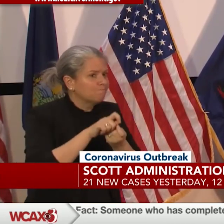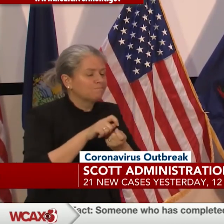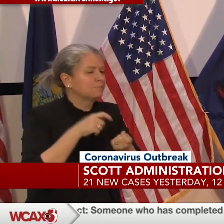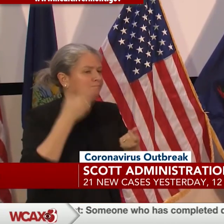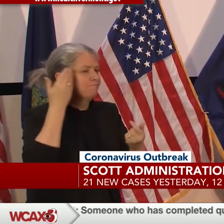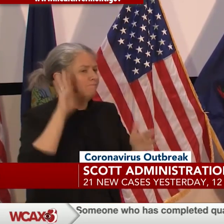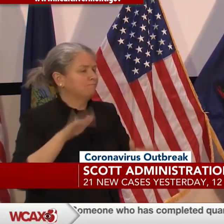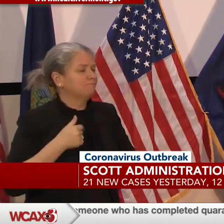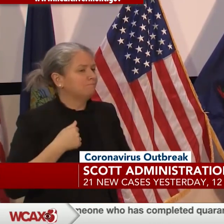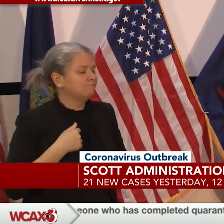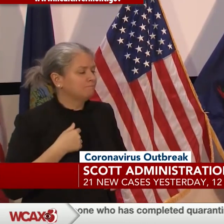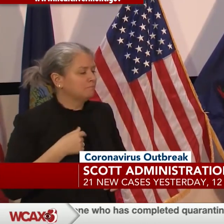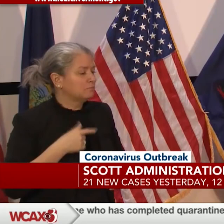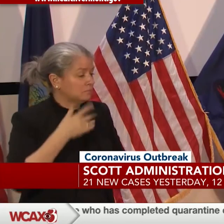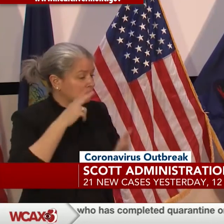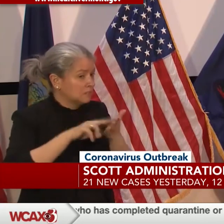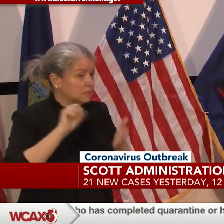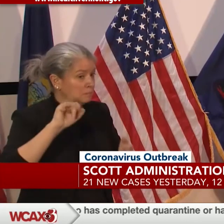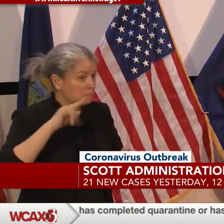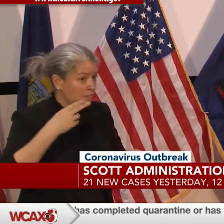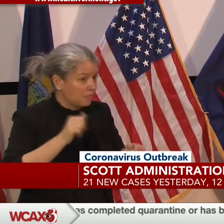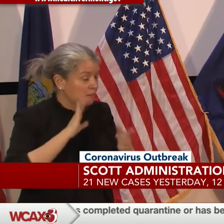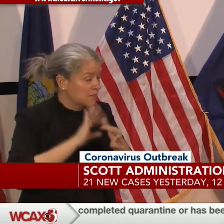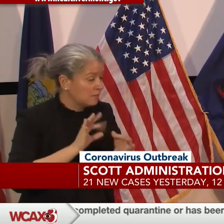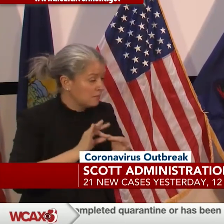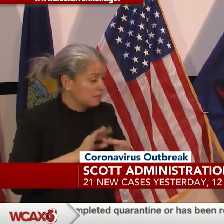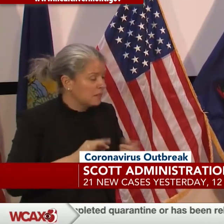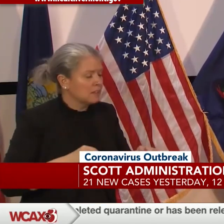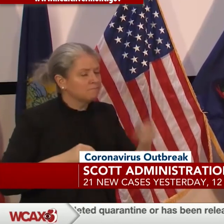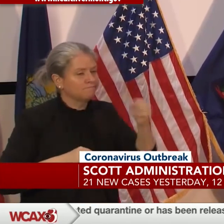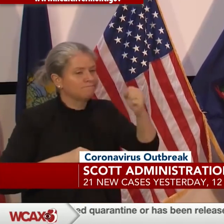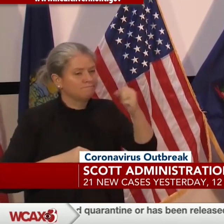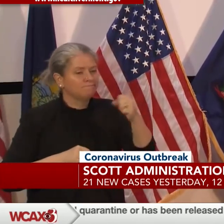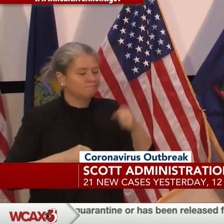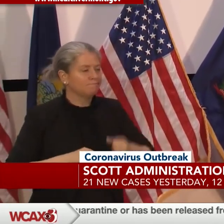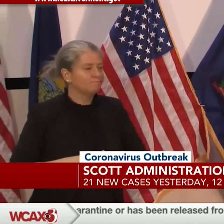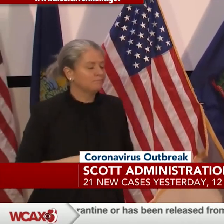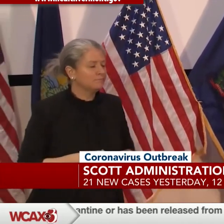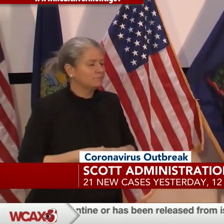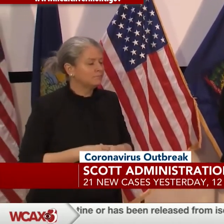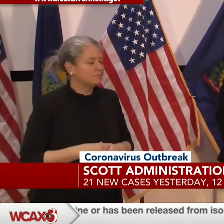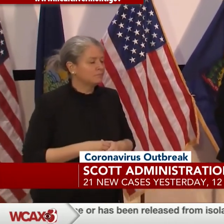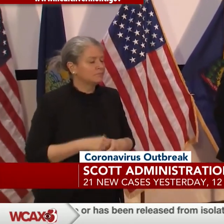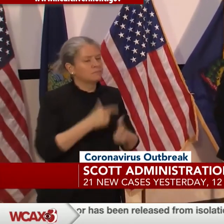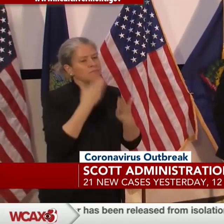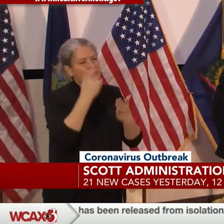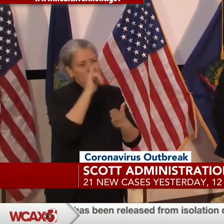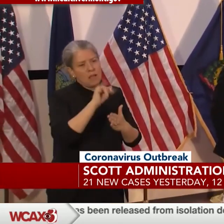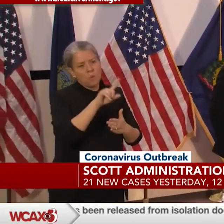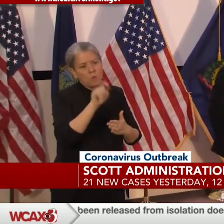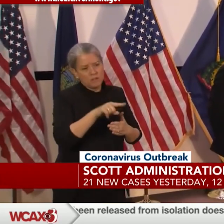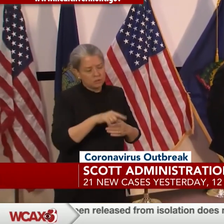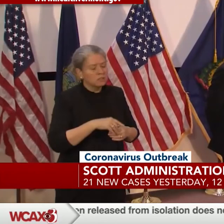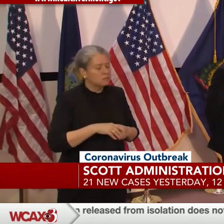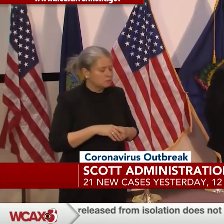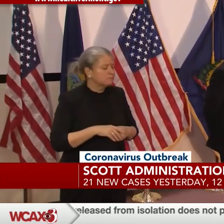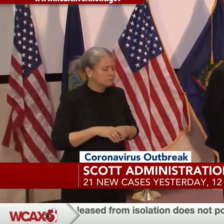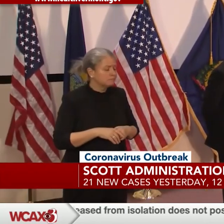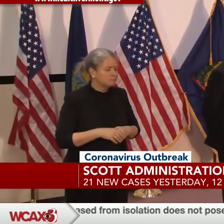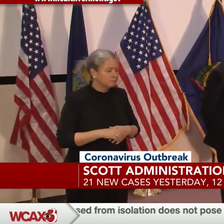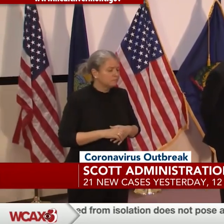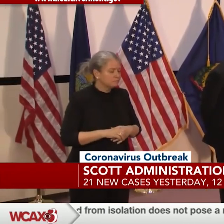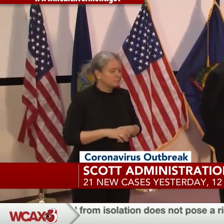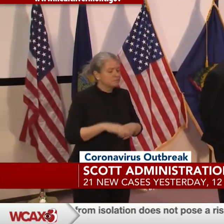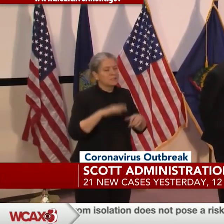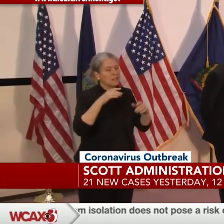that. Secretary Smith? Sure, Governor. Thank you very much. Nora, there are